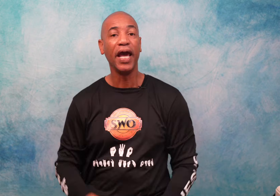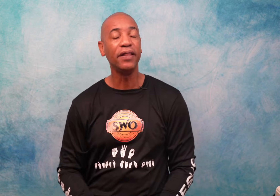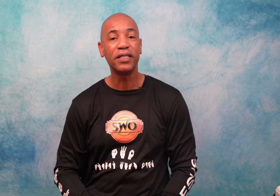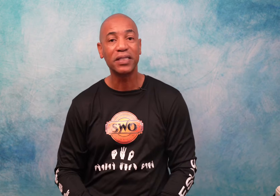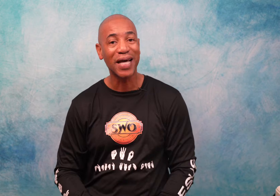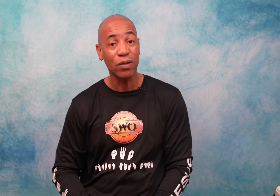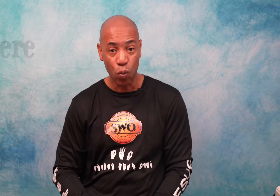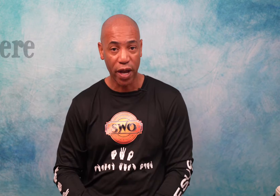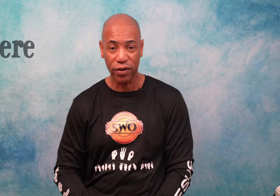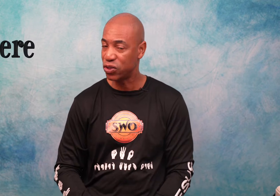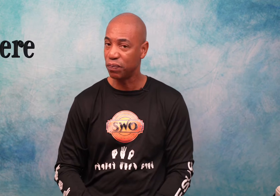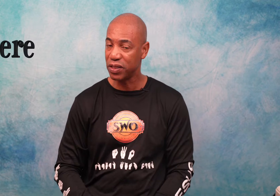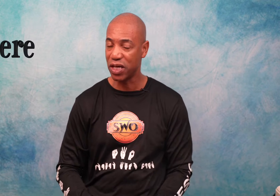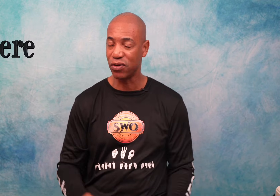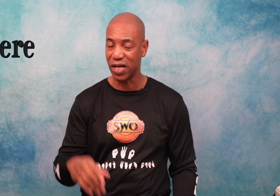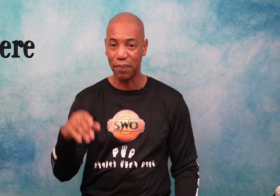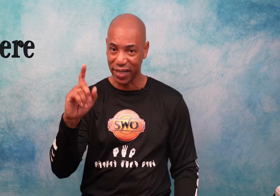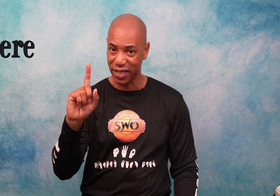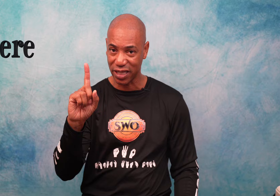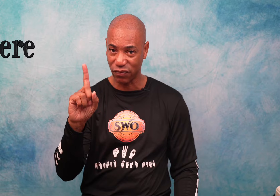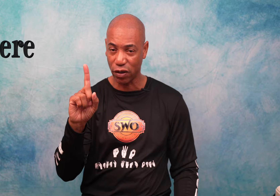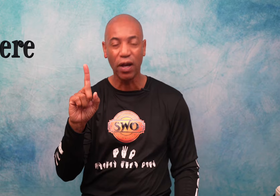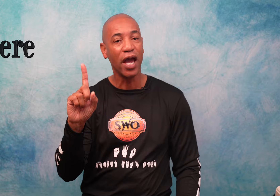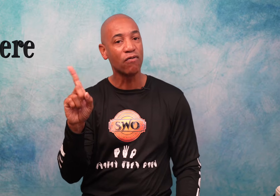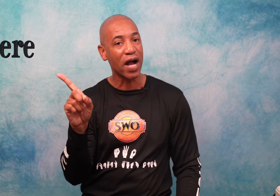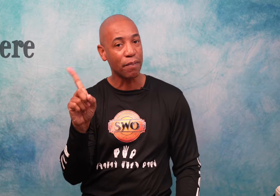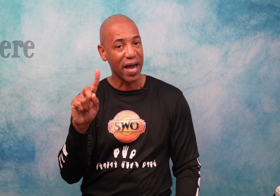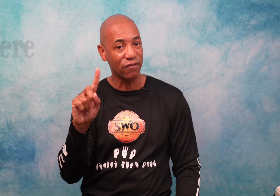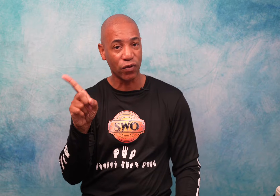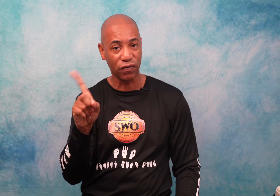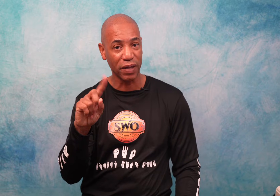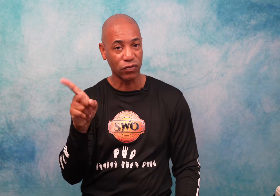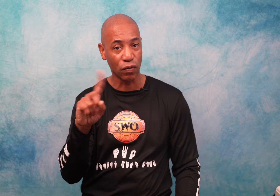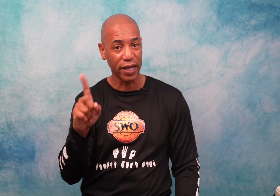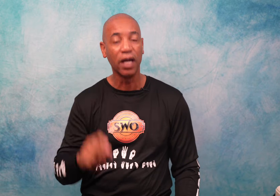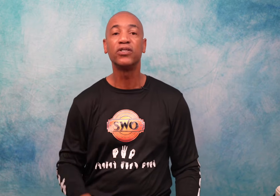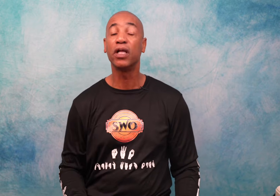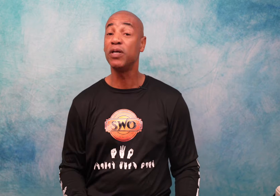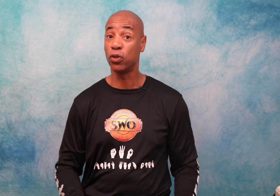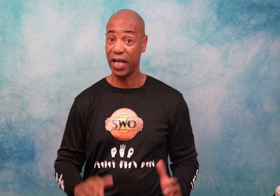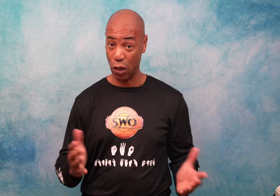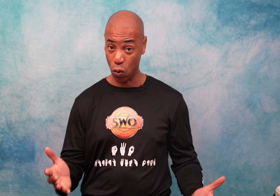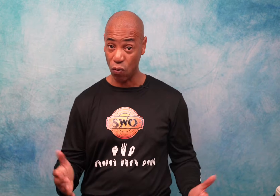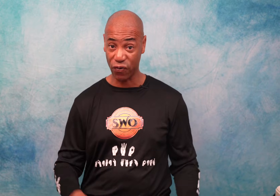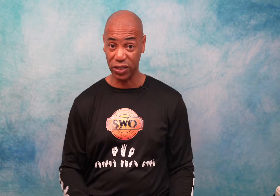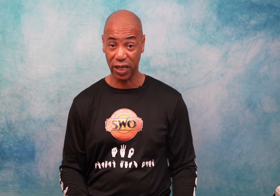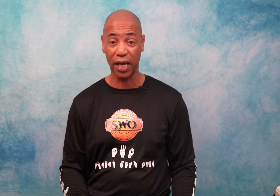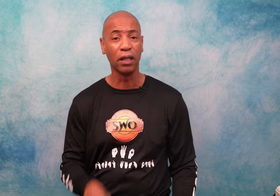And then to sign where, you simply take your dominant index finger and rock it back and forth from left to right. So let me show you that whole phrase again.